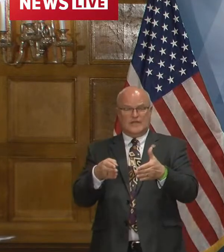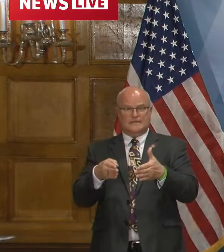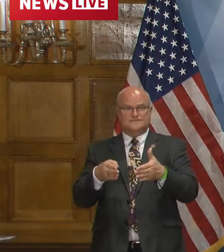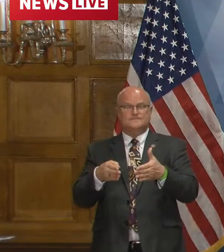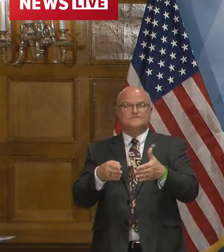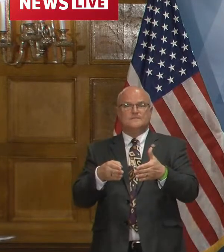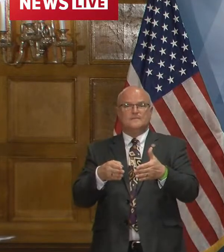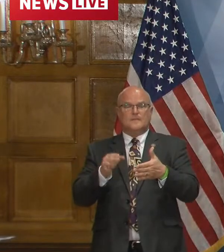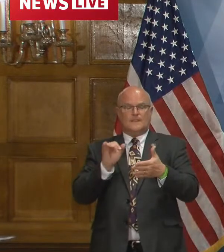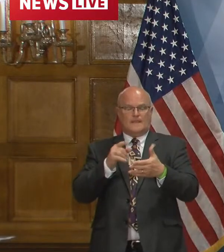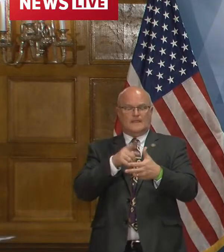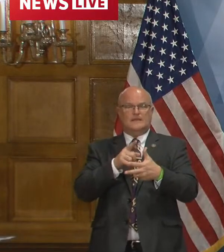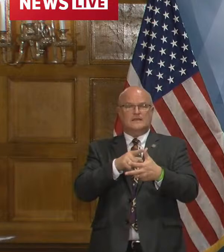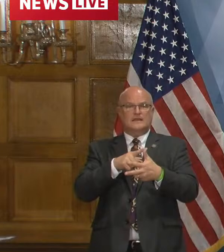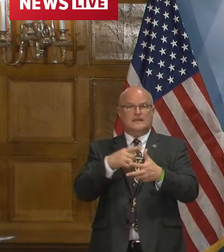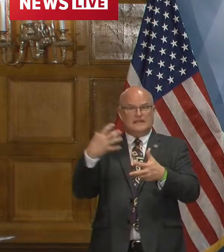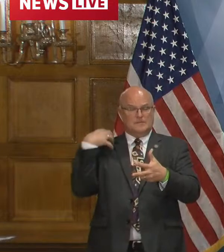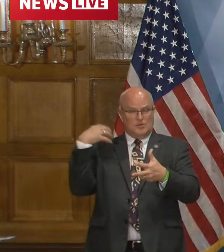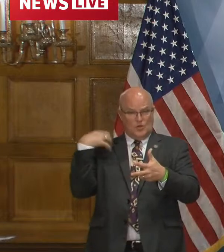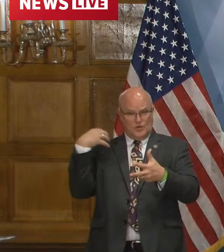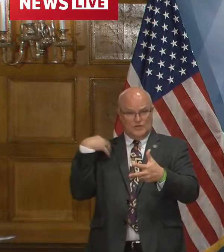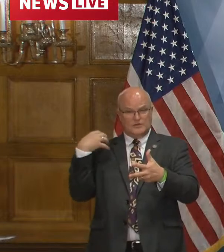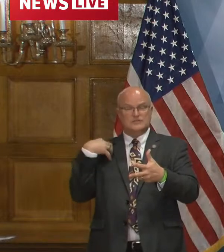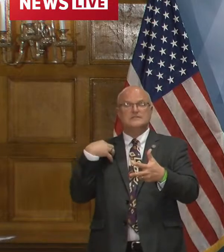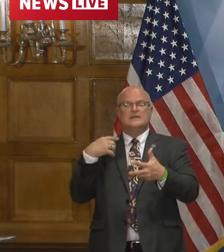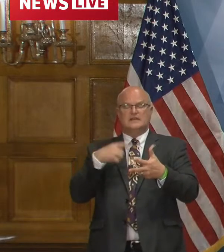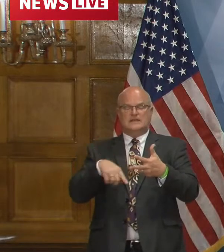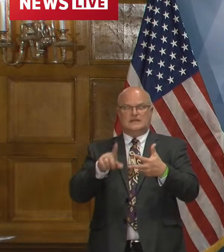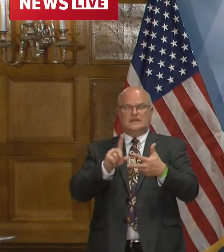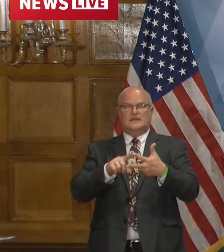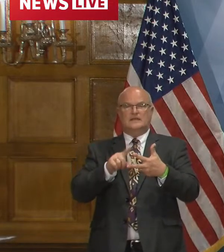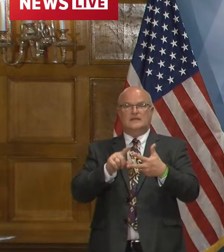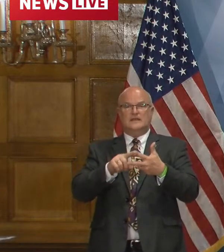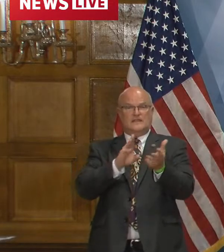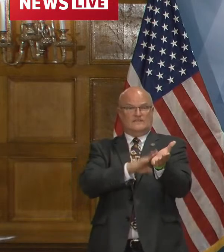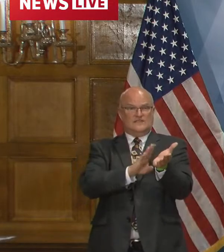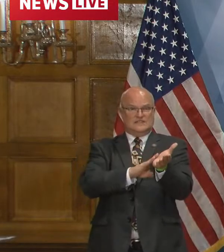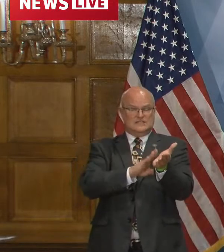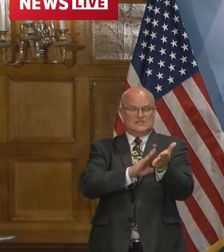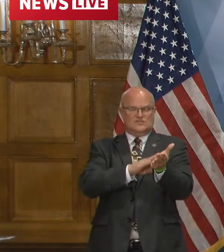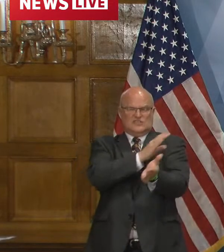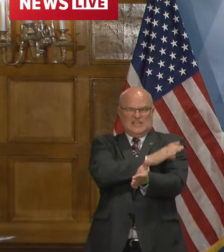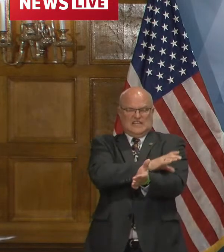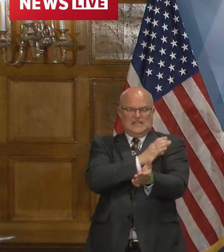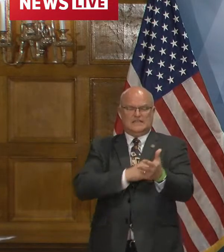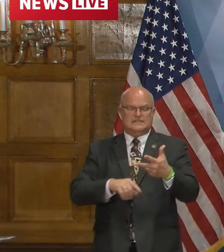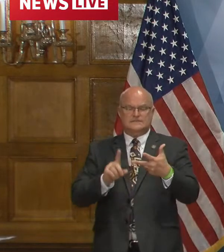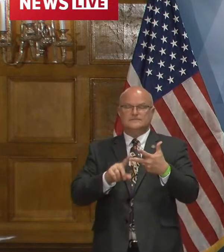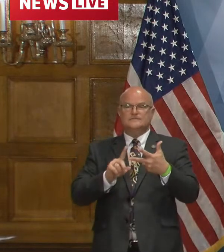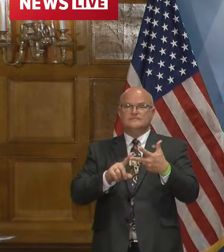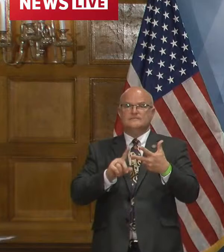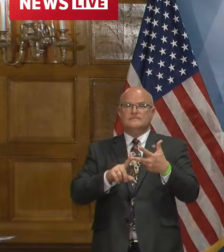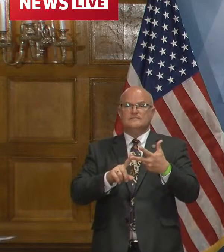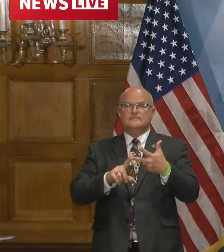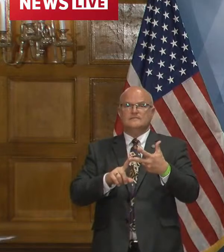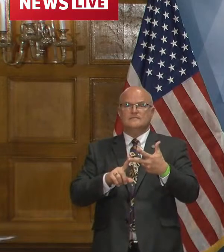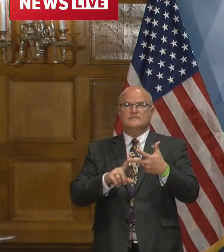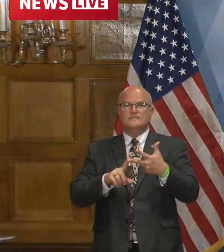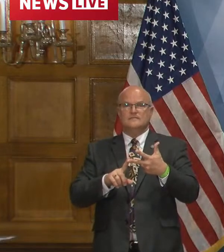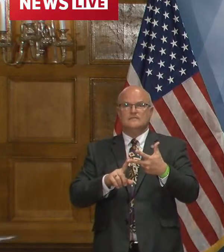upon, which is the employers, which is the physician and clinics, and which is